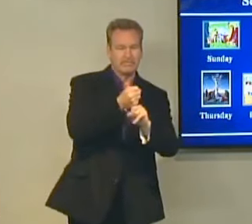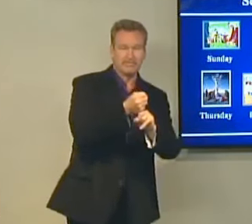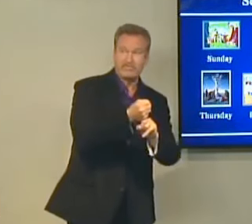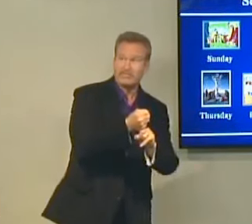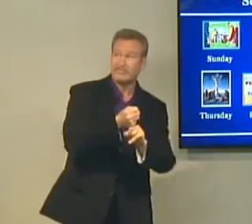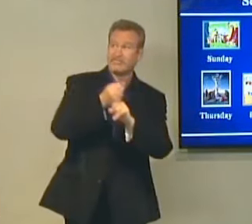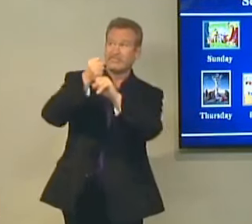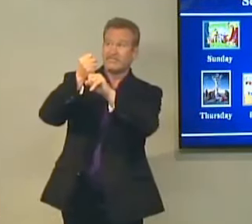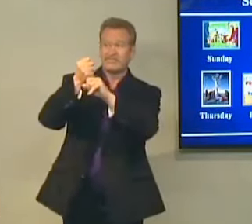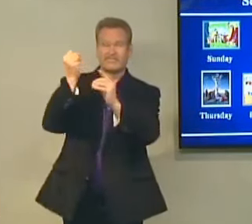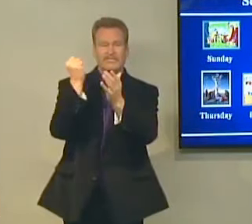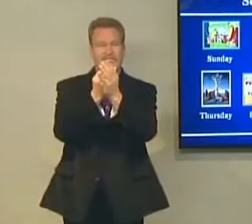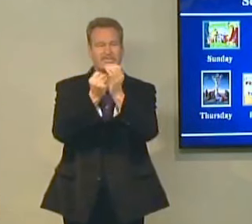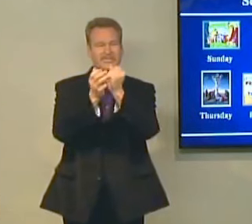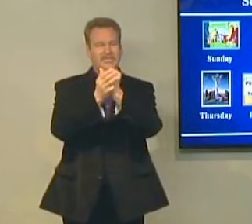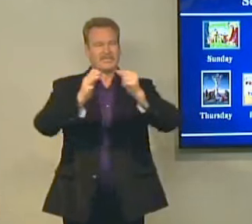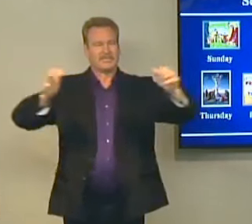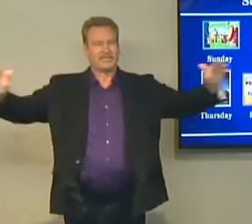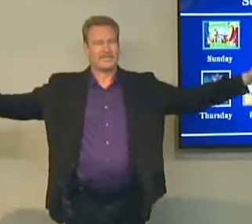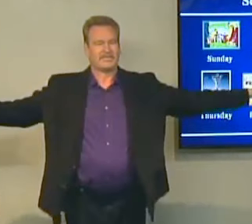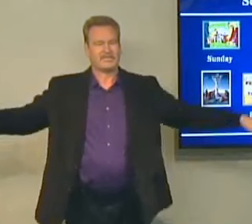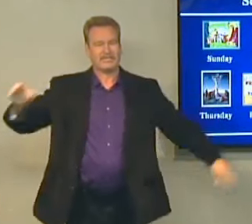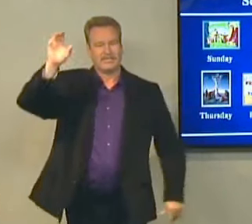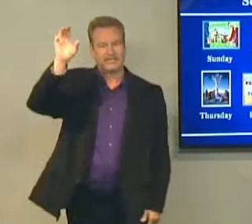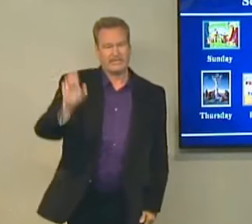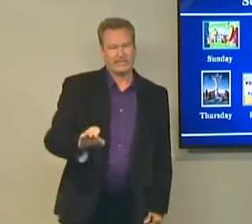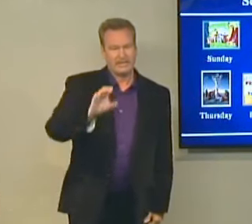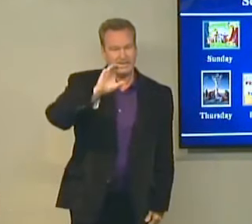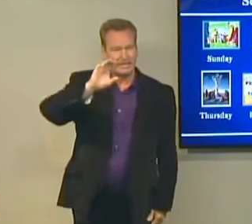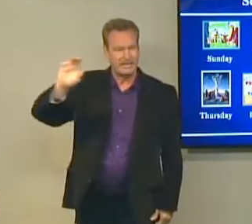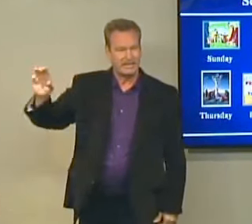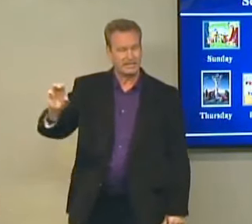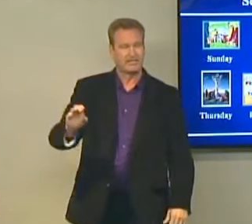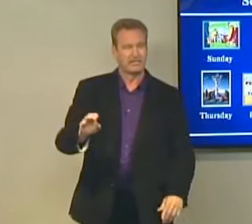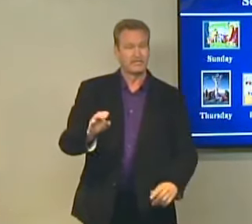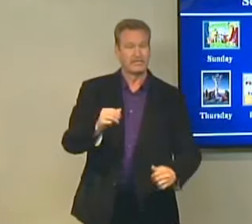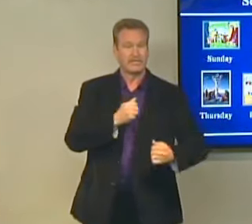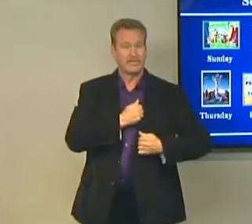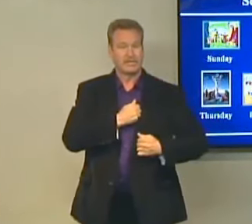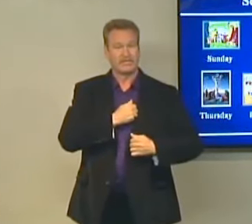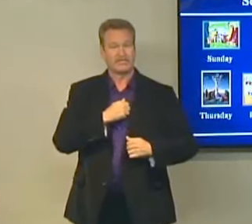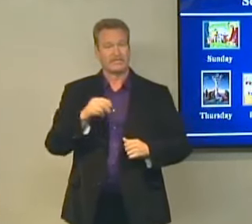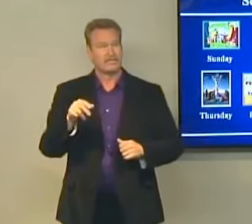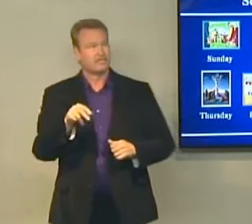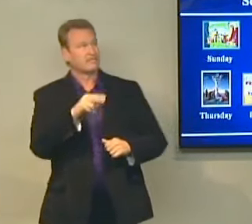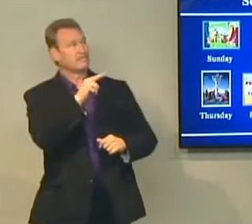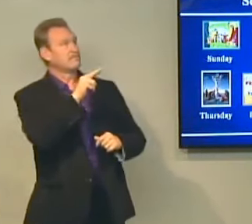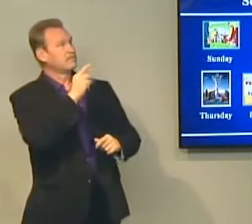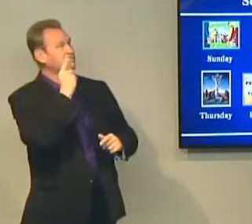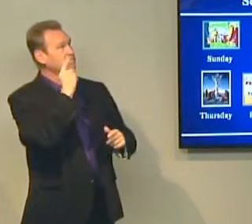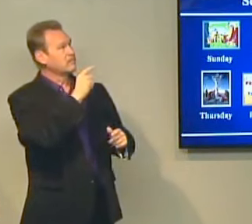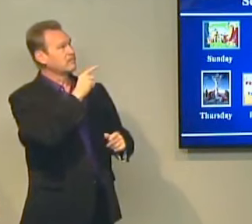In the morning, early in the morning, he was captured, and by Thursday he was crucified on the cross. And the soldiers